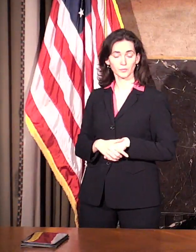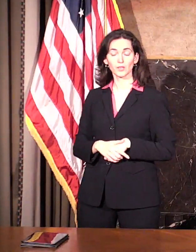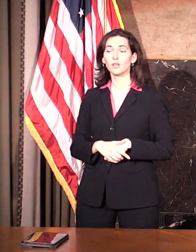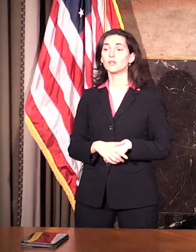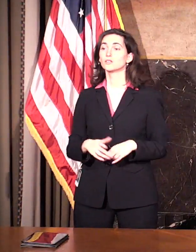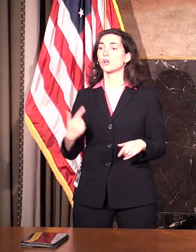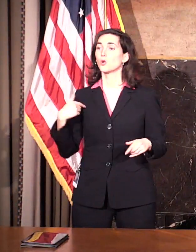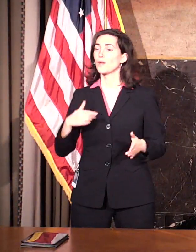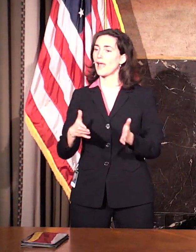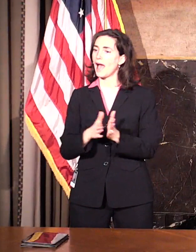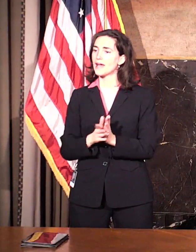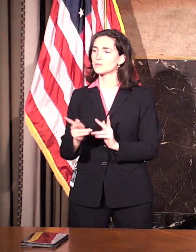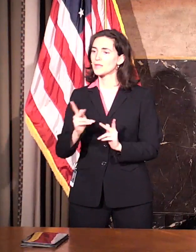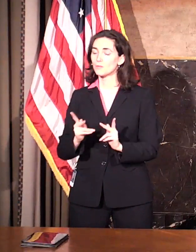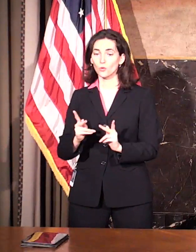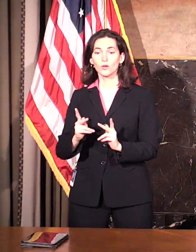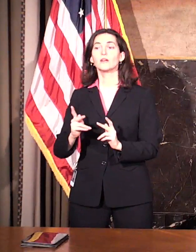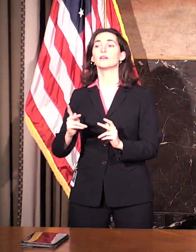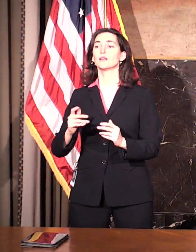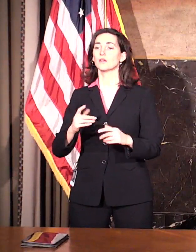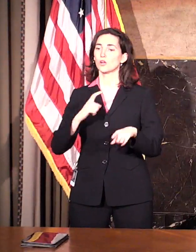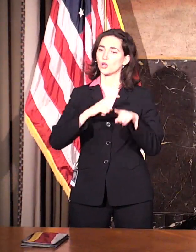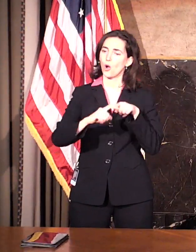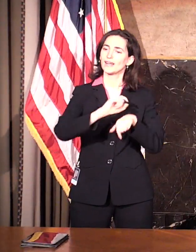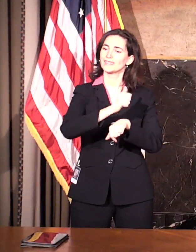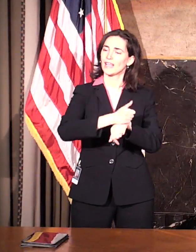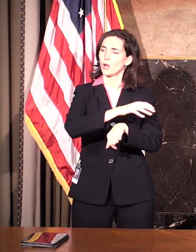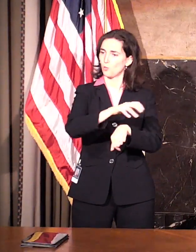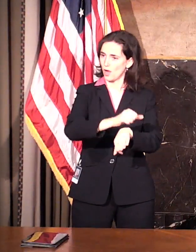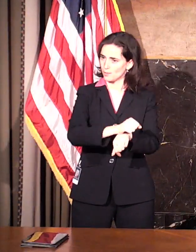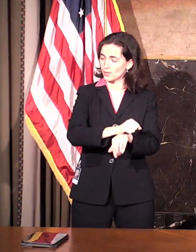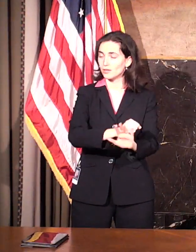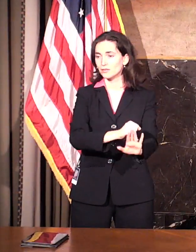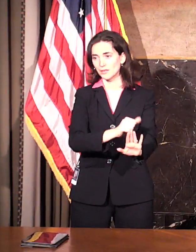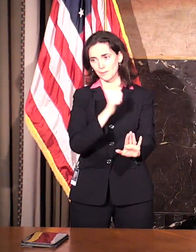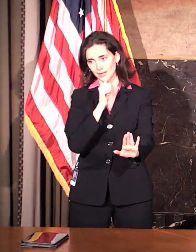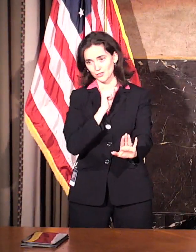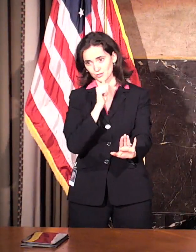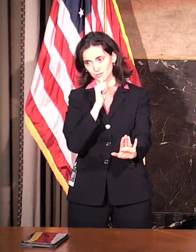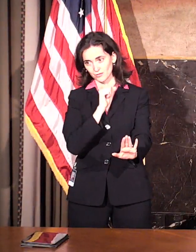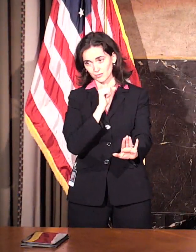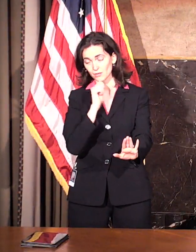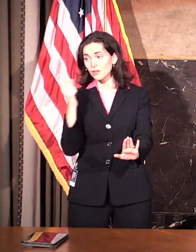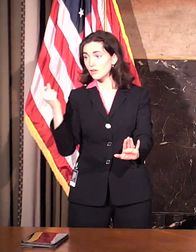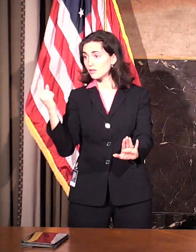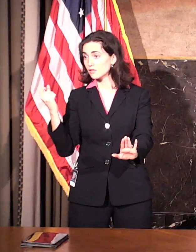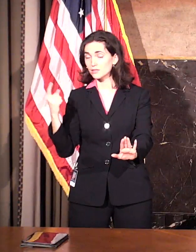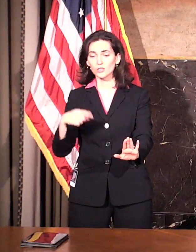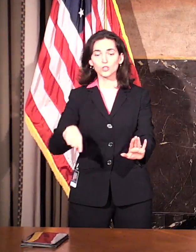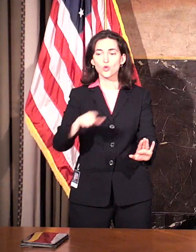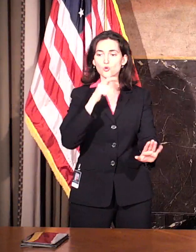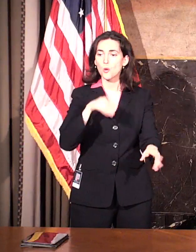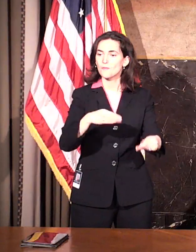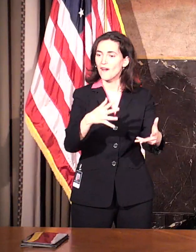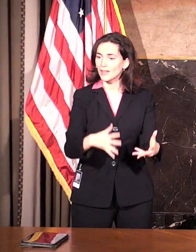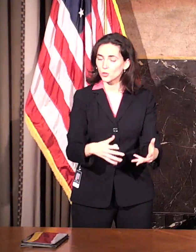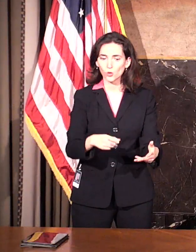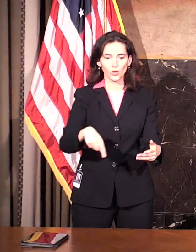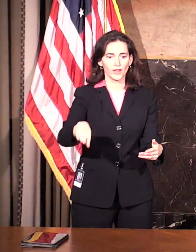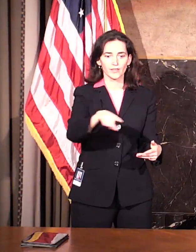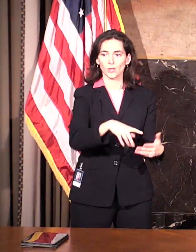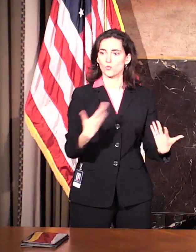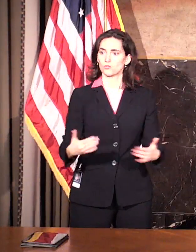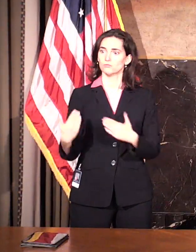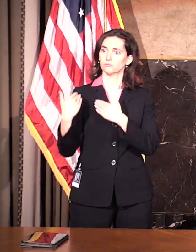to ask people to schedule those appointments, be patient, and understand that the providers are having to juggle